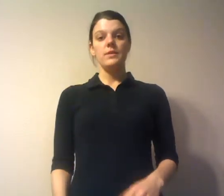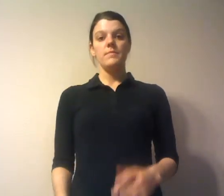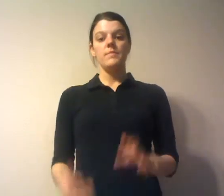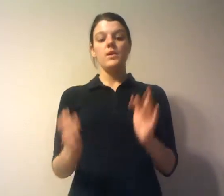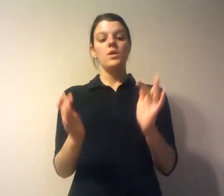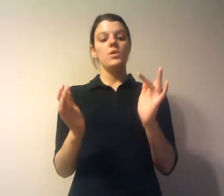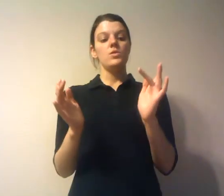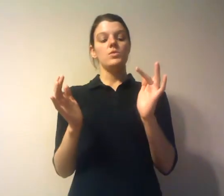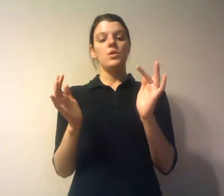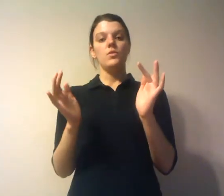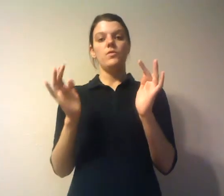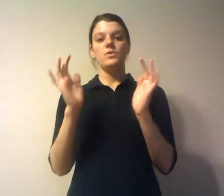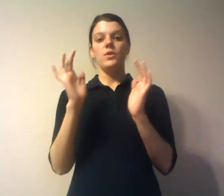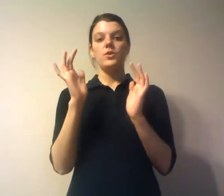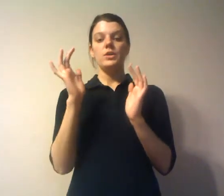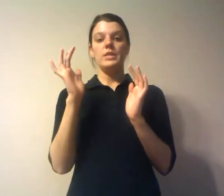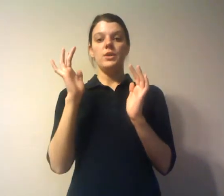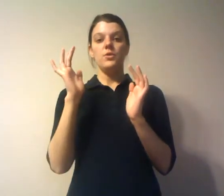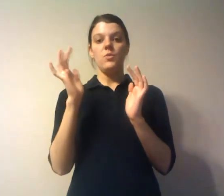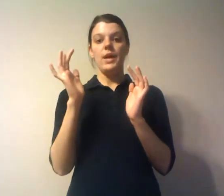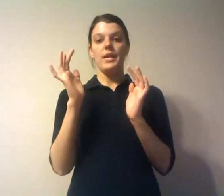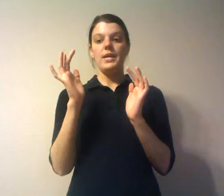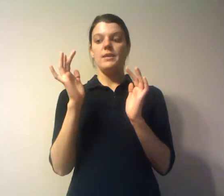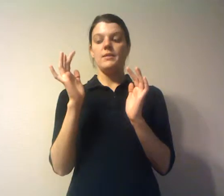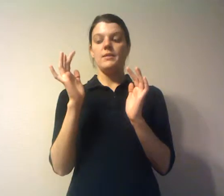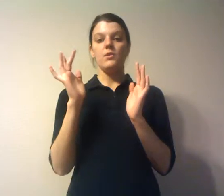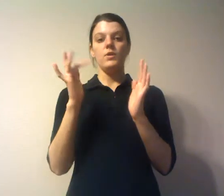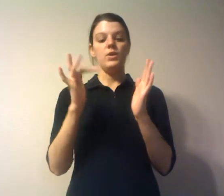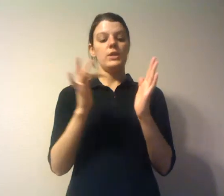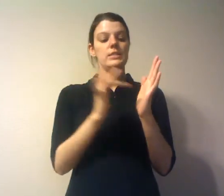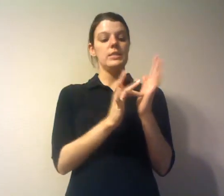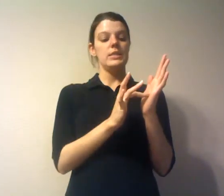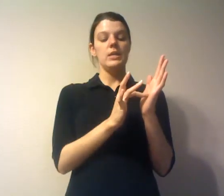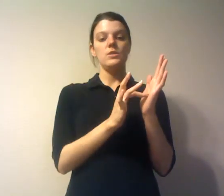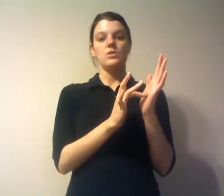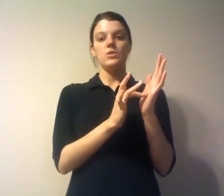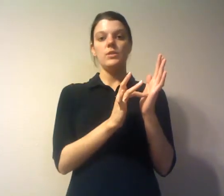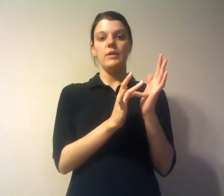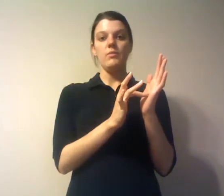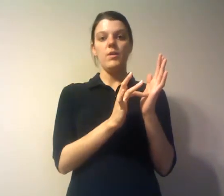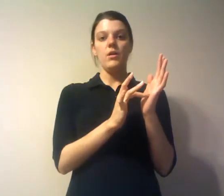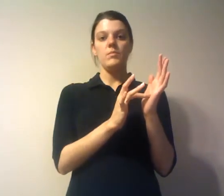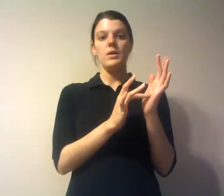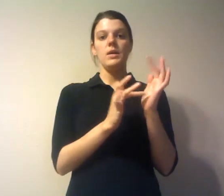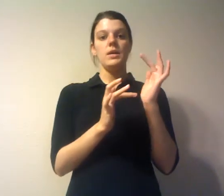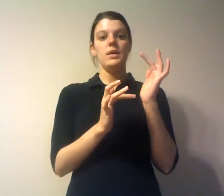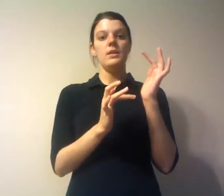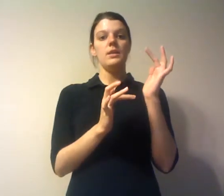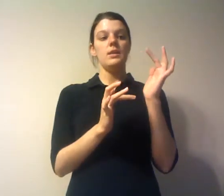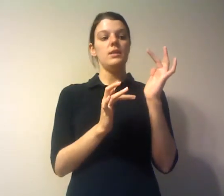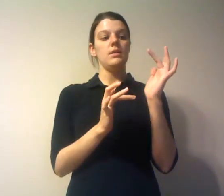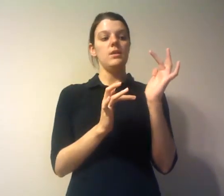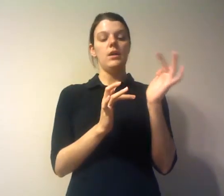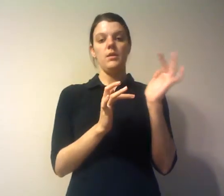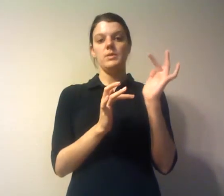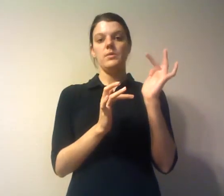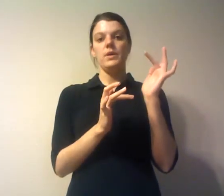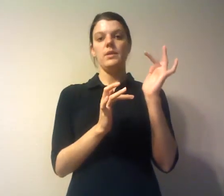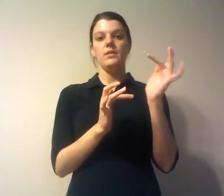crucified. So first of all, you're going to take your right hand, middle finger extended into your left palm, and then the opposite way, the